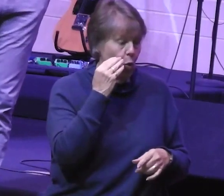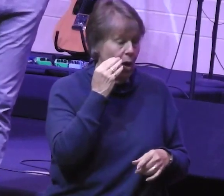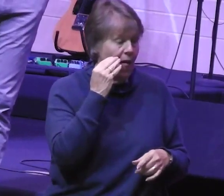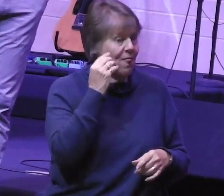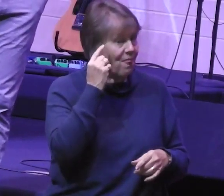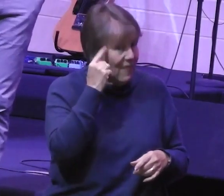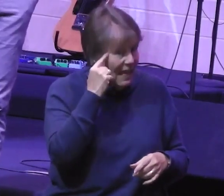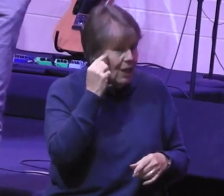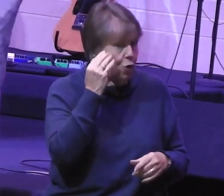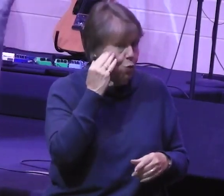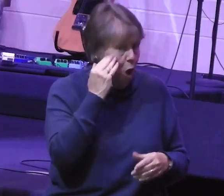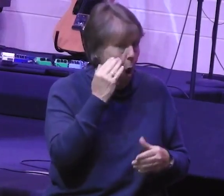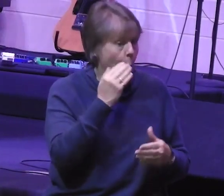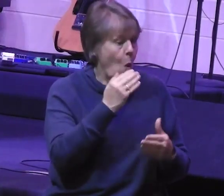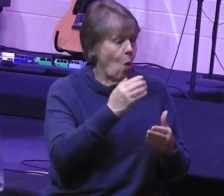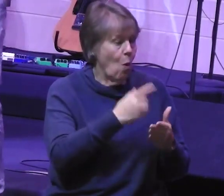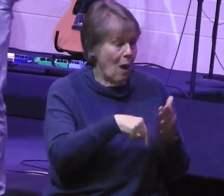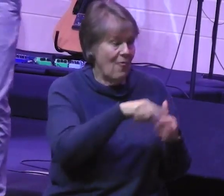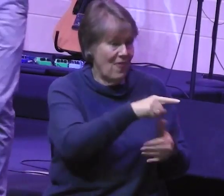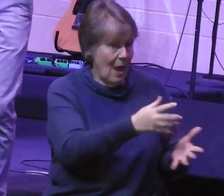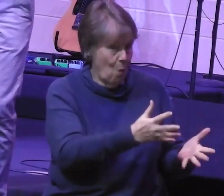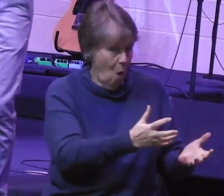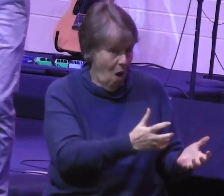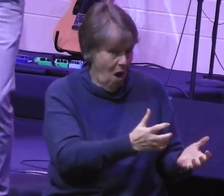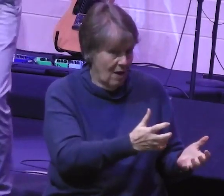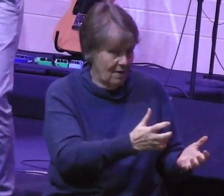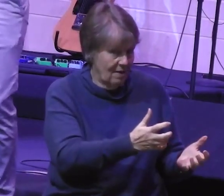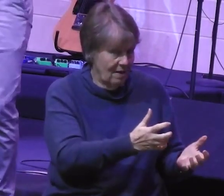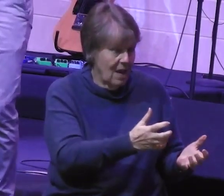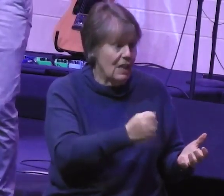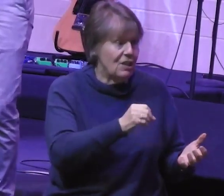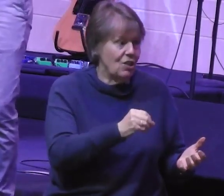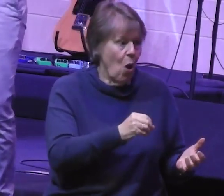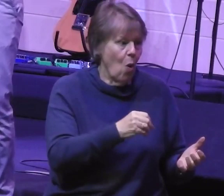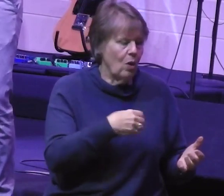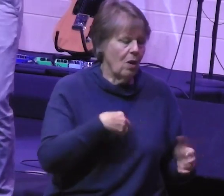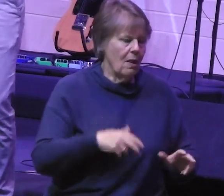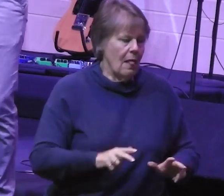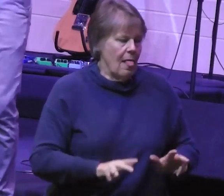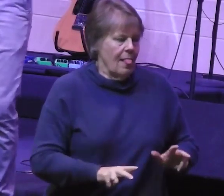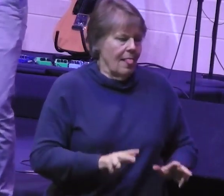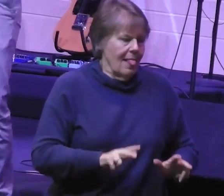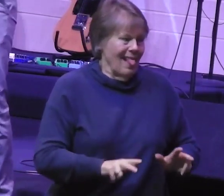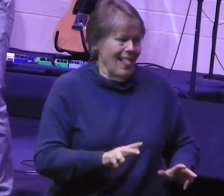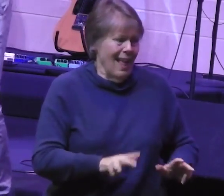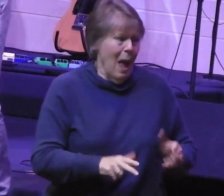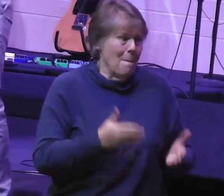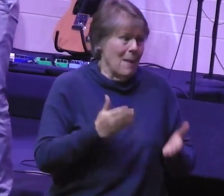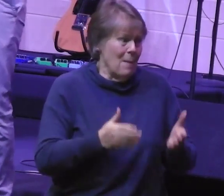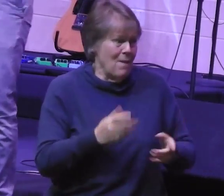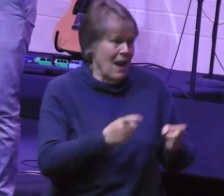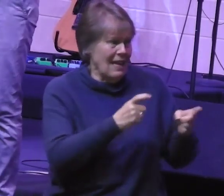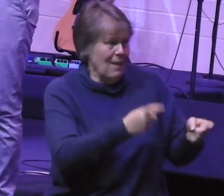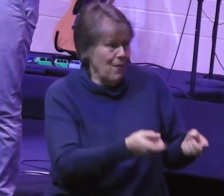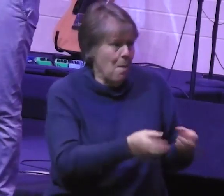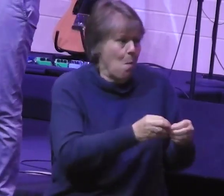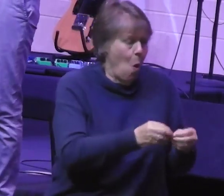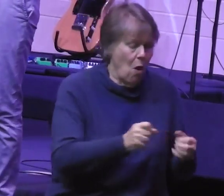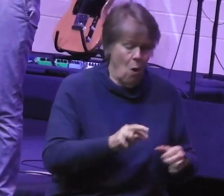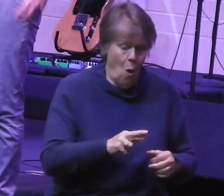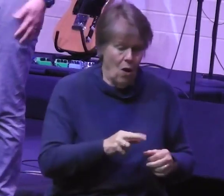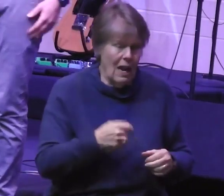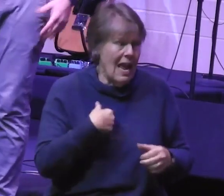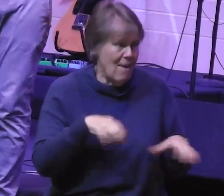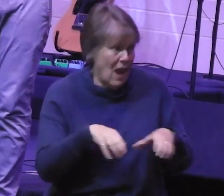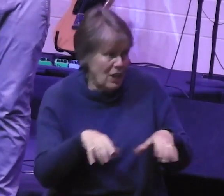it seems to change. And so you're just always kind of walking around on edge, being like, oh, maybe if I just do this or do more or give them this, or maybe if I just, and